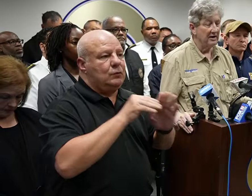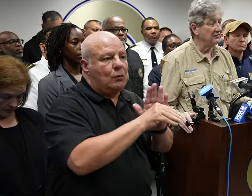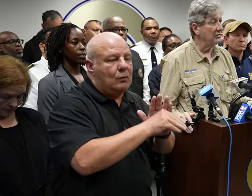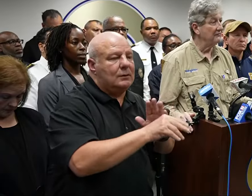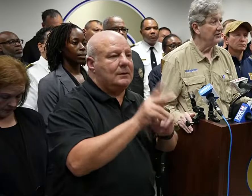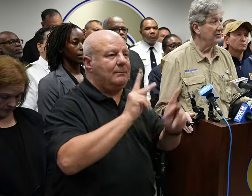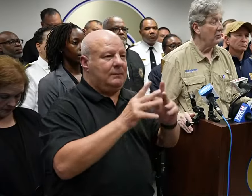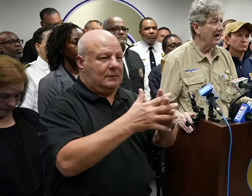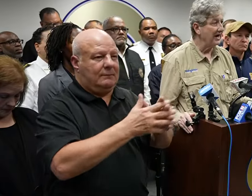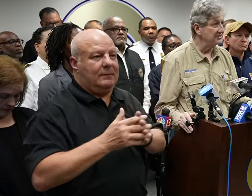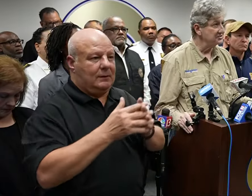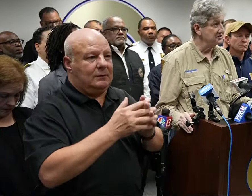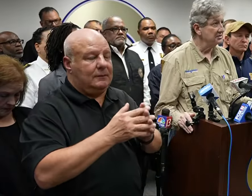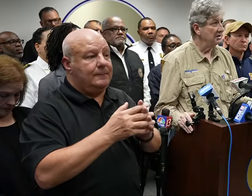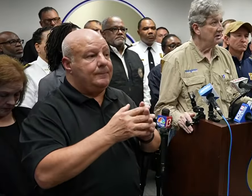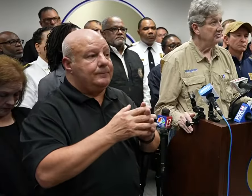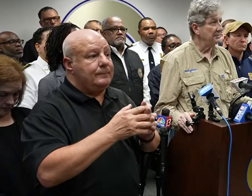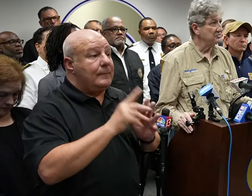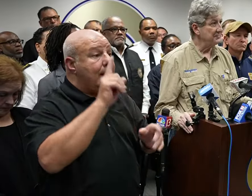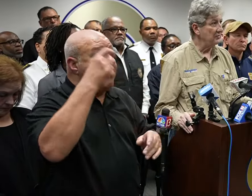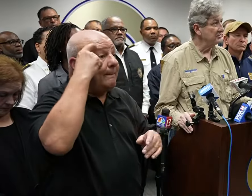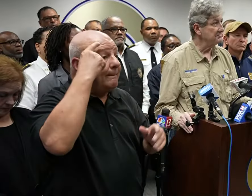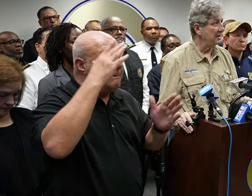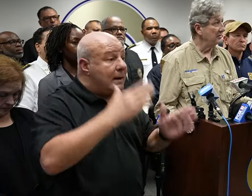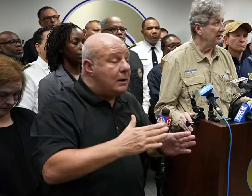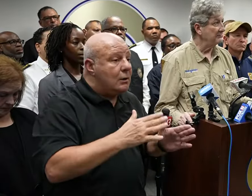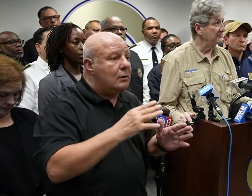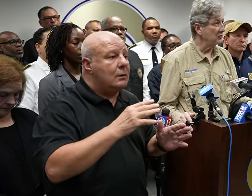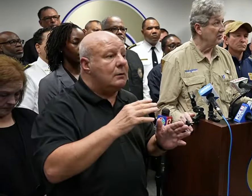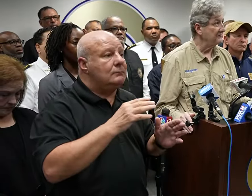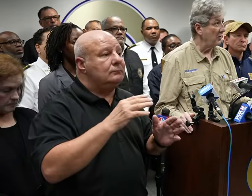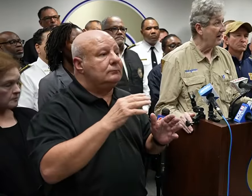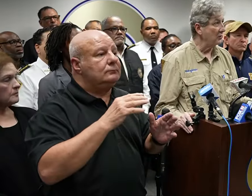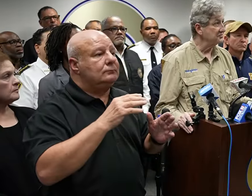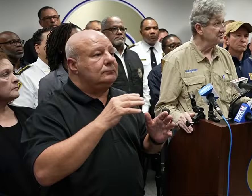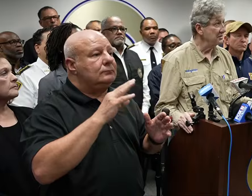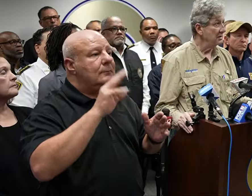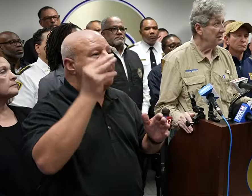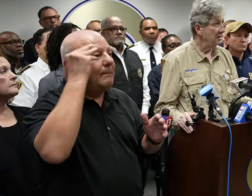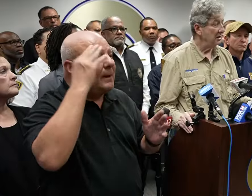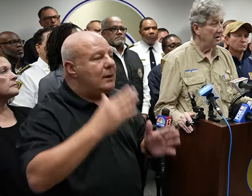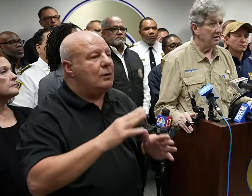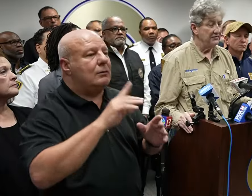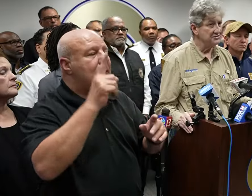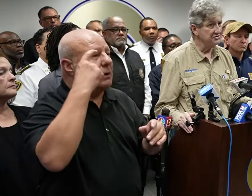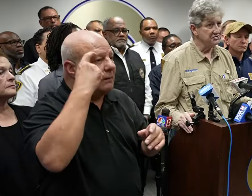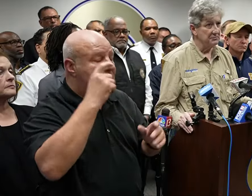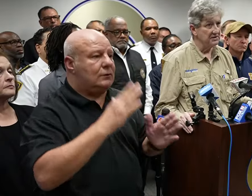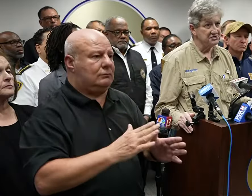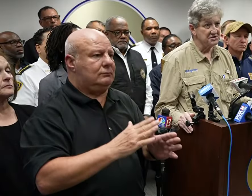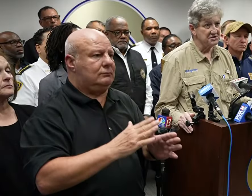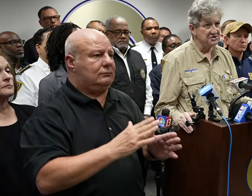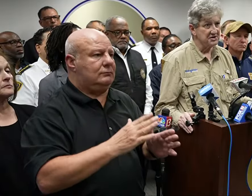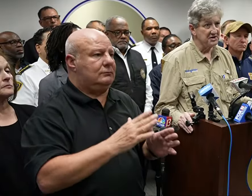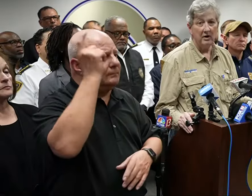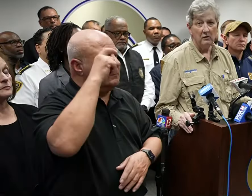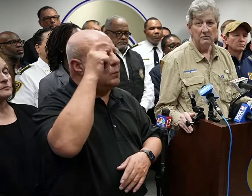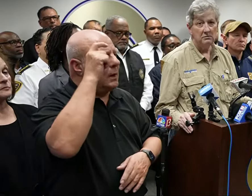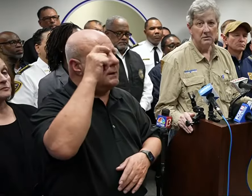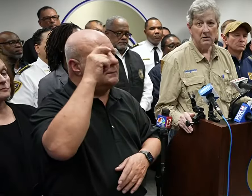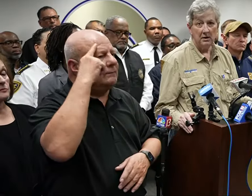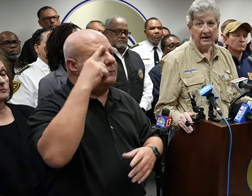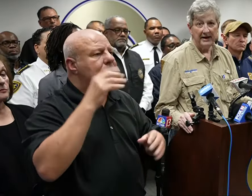the governor are very wise to postpone this ball game for 24 hours. There's just too much stuff we don't